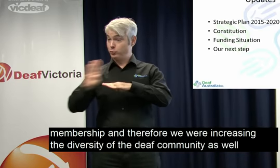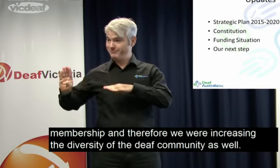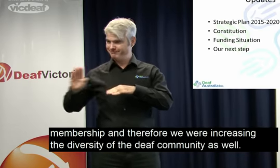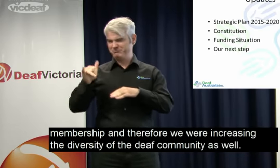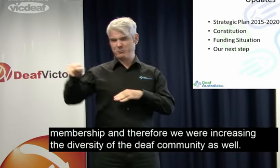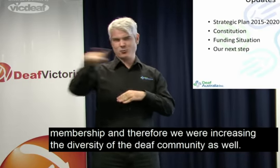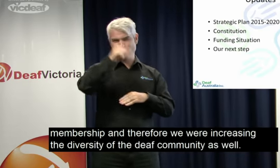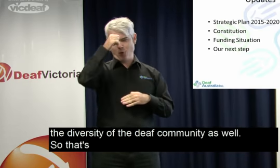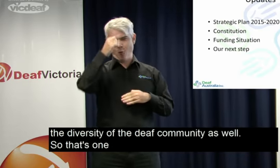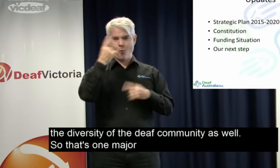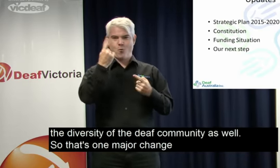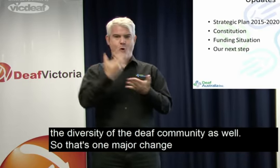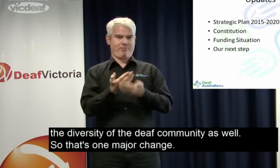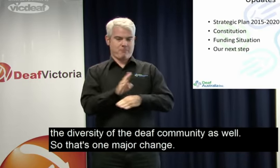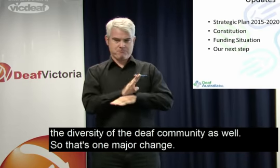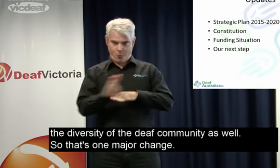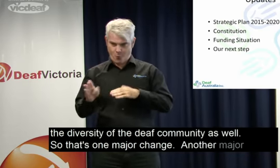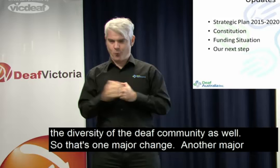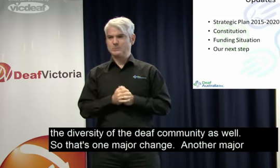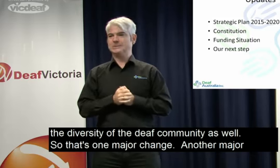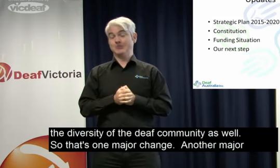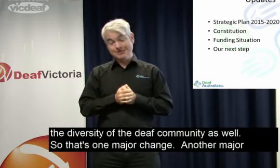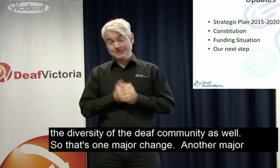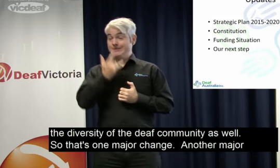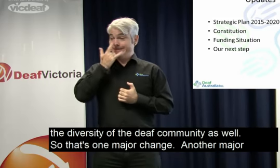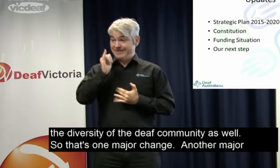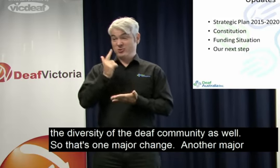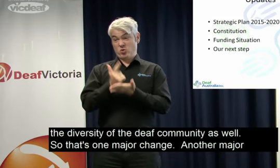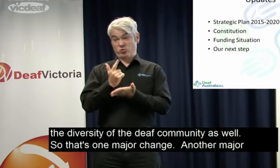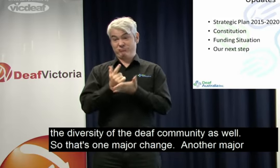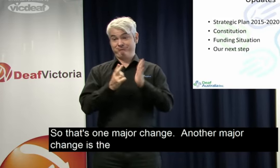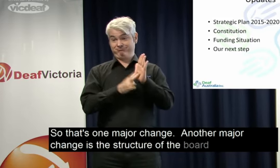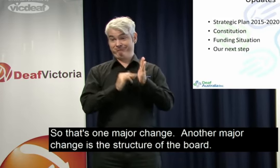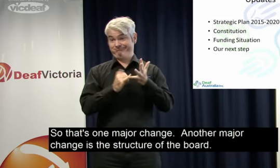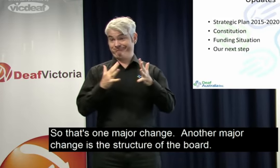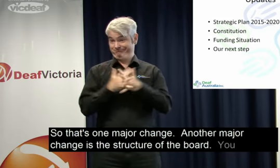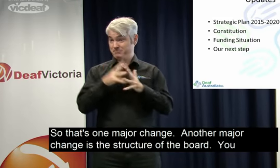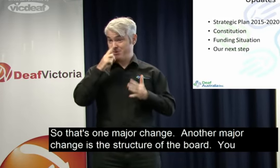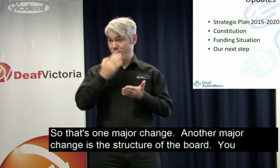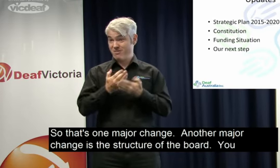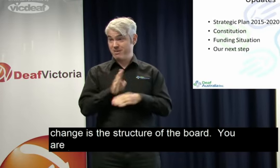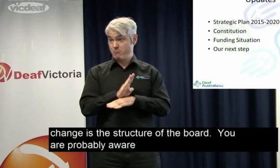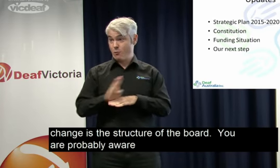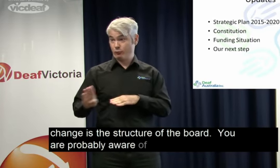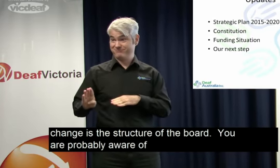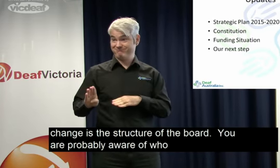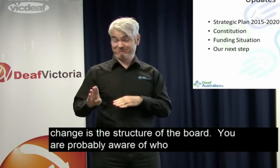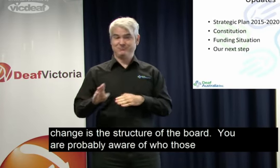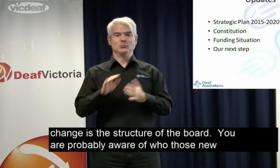Another major change is the structure of the board, and you're probably aware of who those members are. And unfortunately, we do have a lot of New South Wales-based people